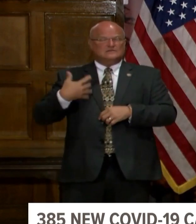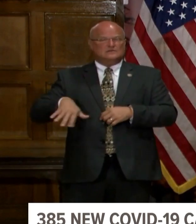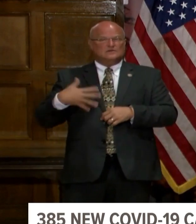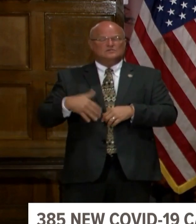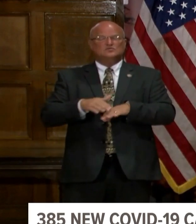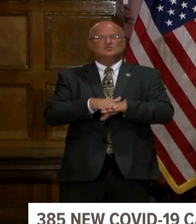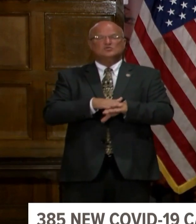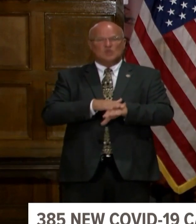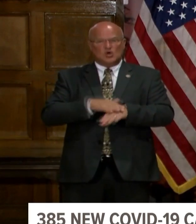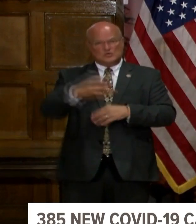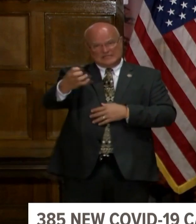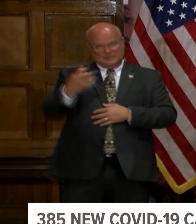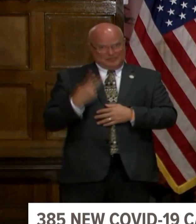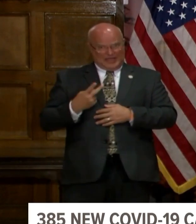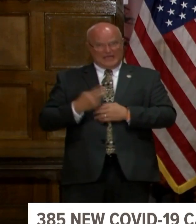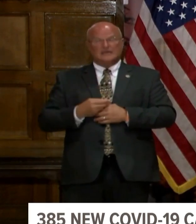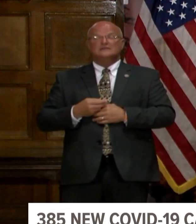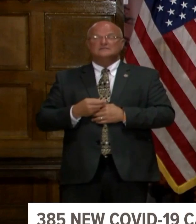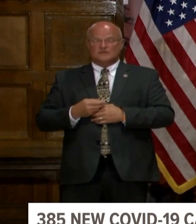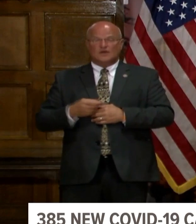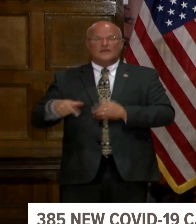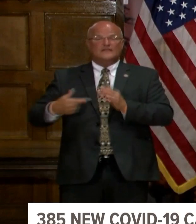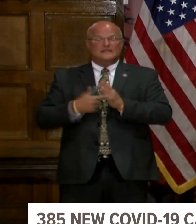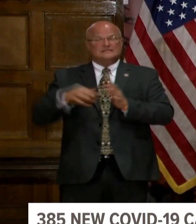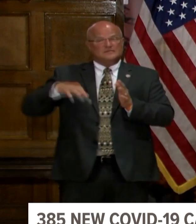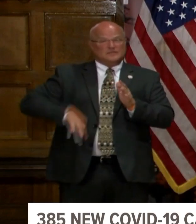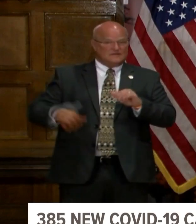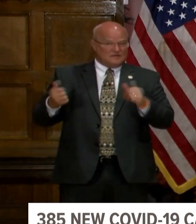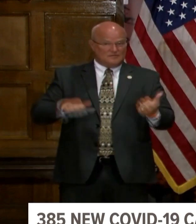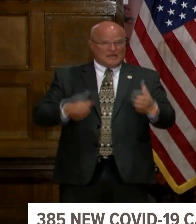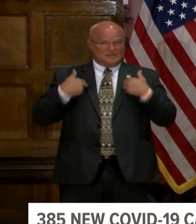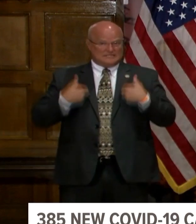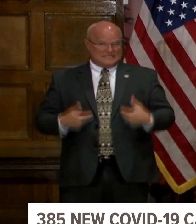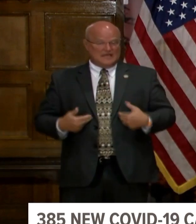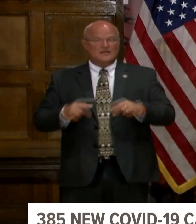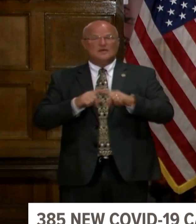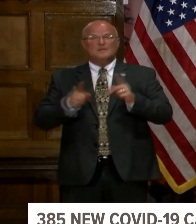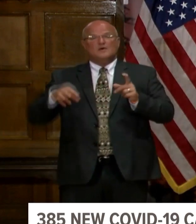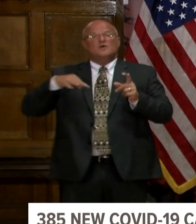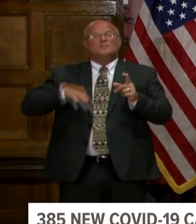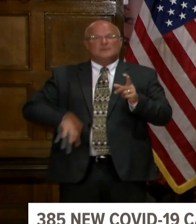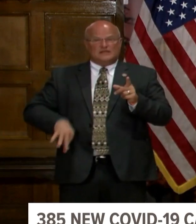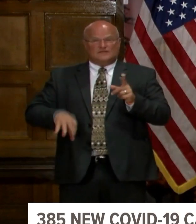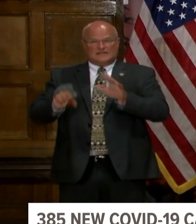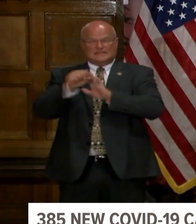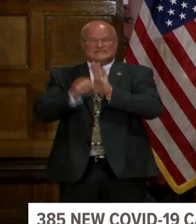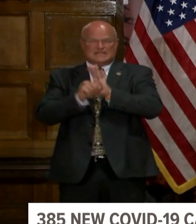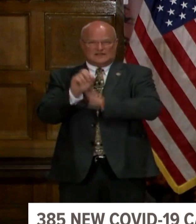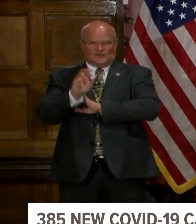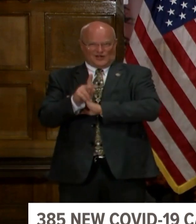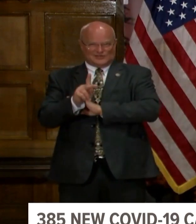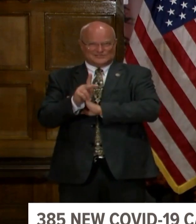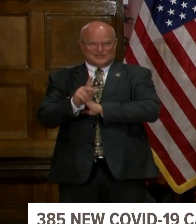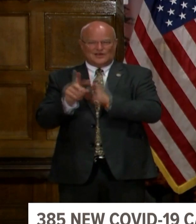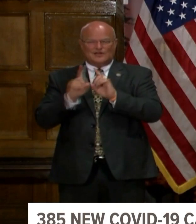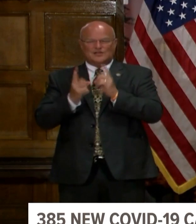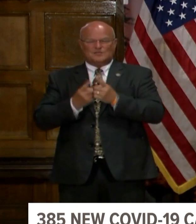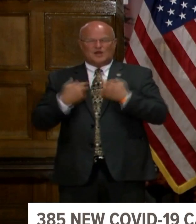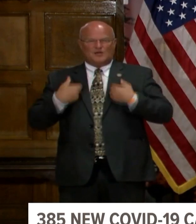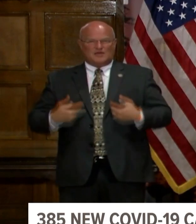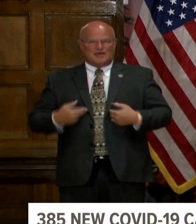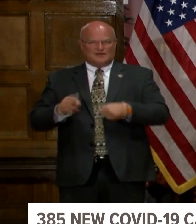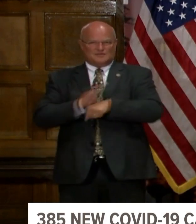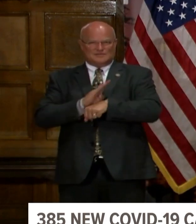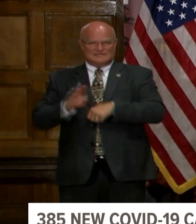rather slow at times. So it does benefit Baptist Health, but first and foremost, it will benefit the state of Arkansas and the Department of Health's commercial